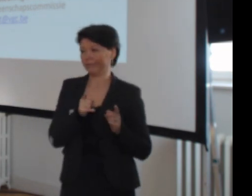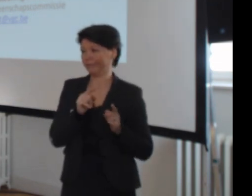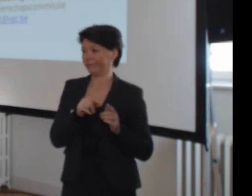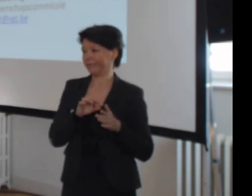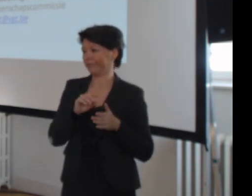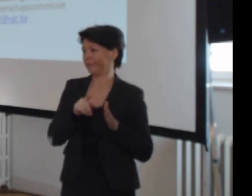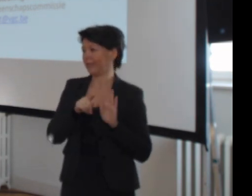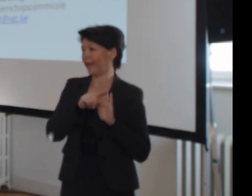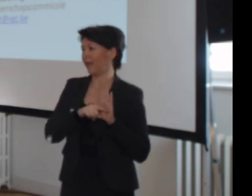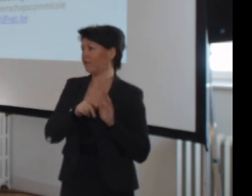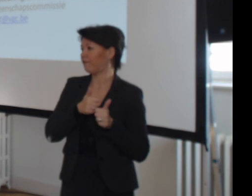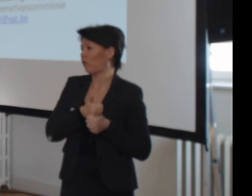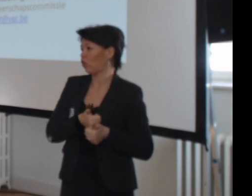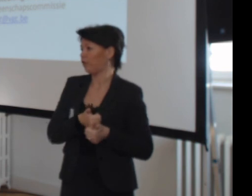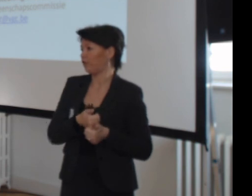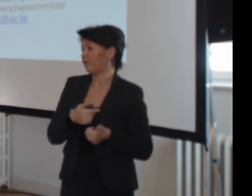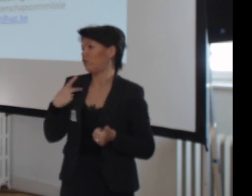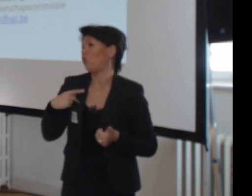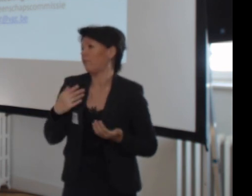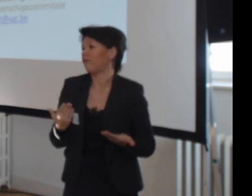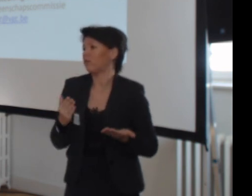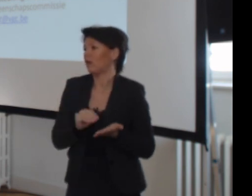line, at least today.